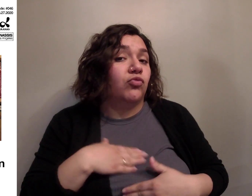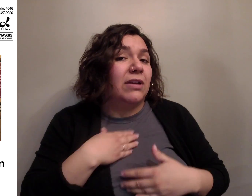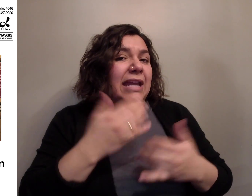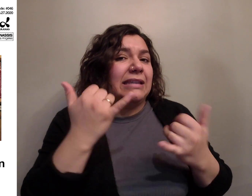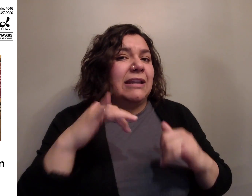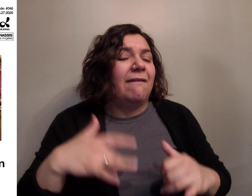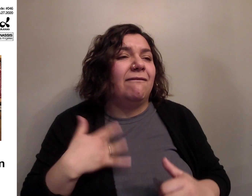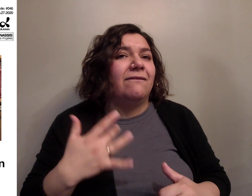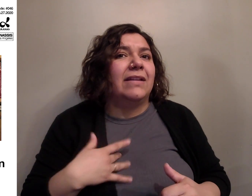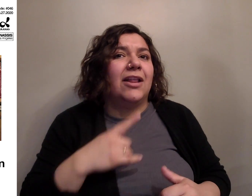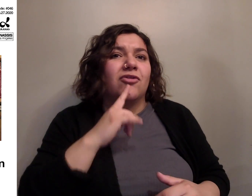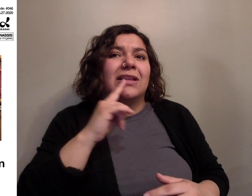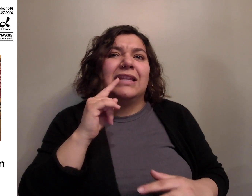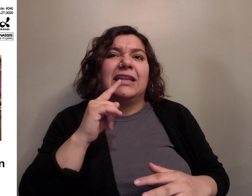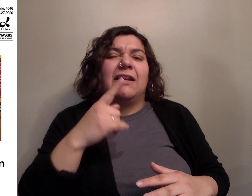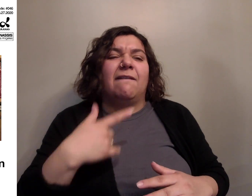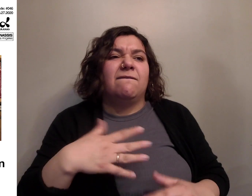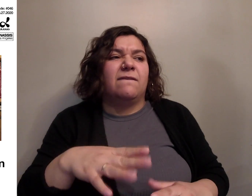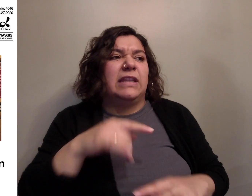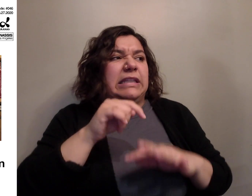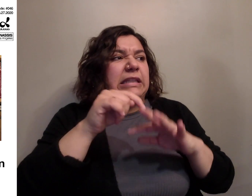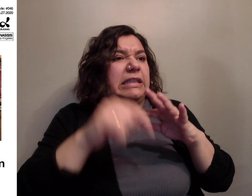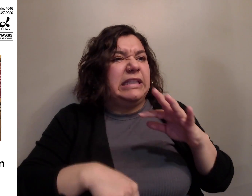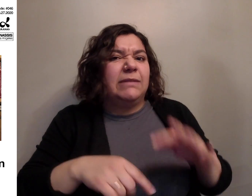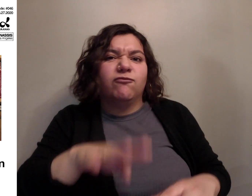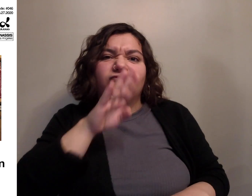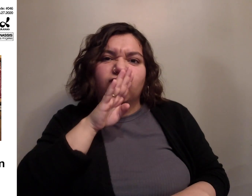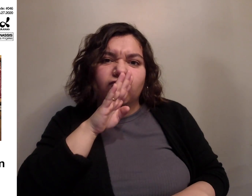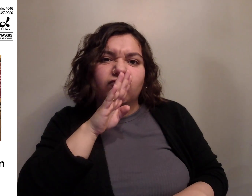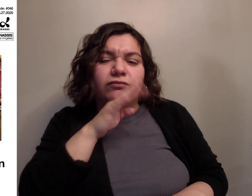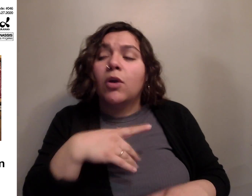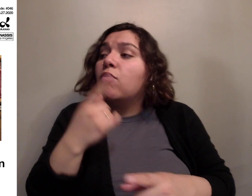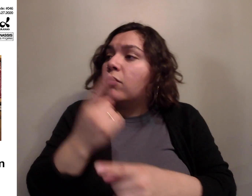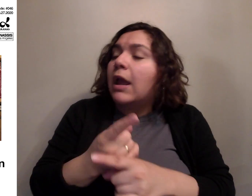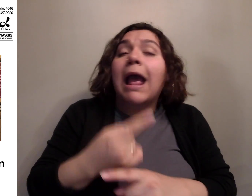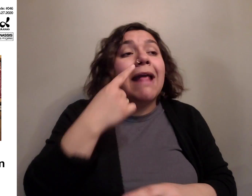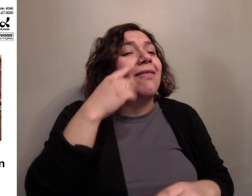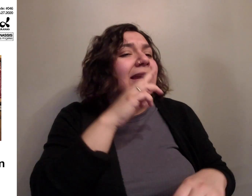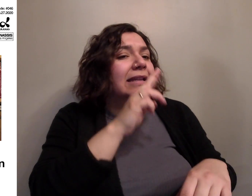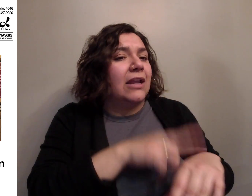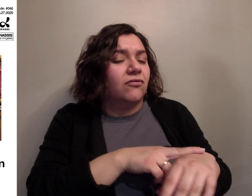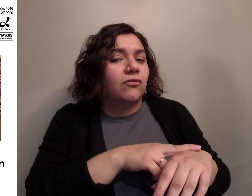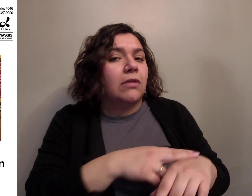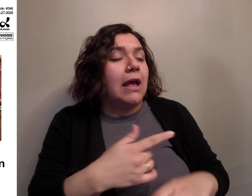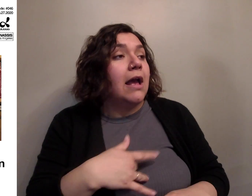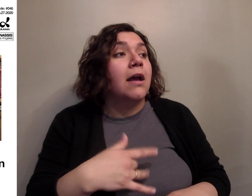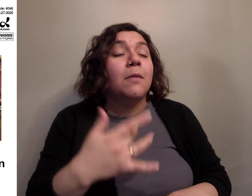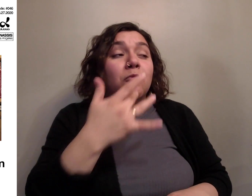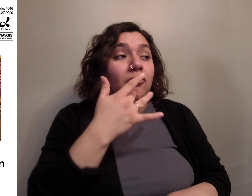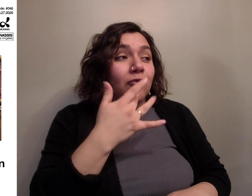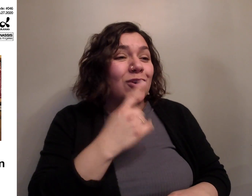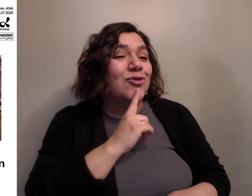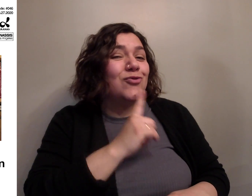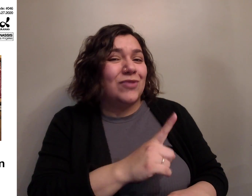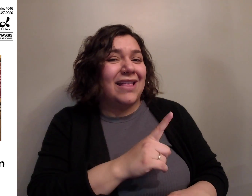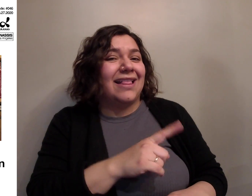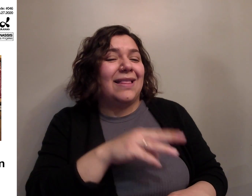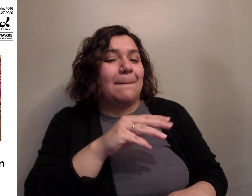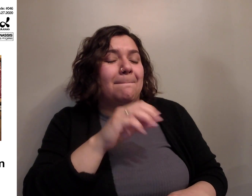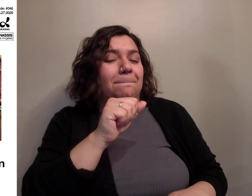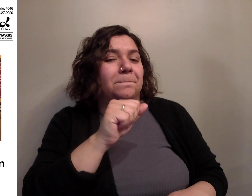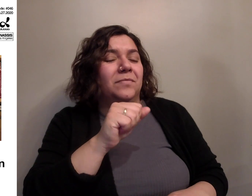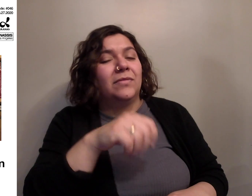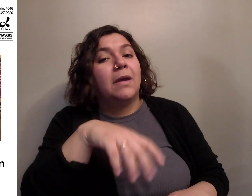the same time that I'm enjoying it, I feel such a deep level of frustration, which is, I think, natural. I prefer